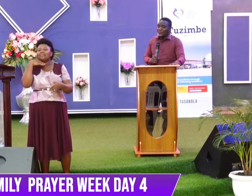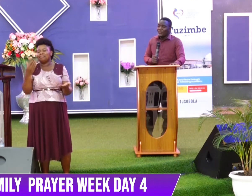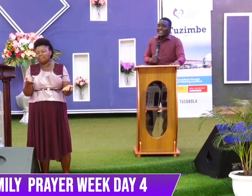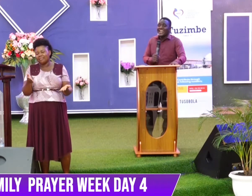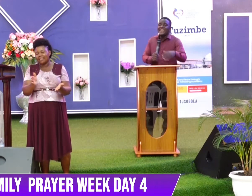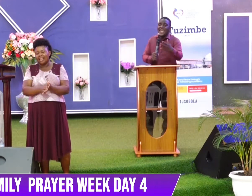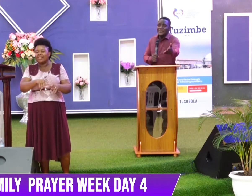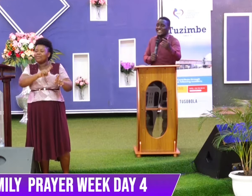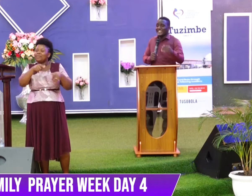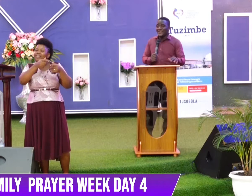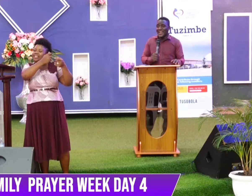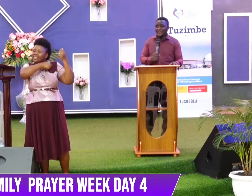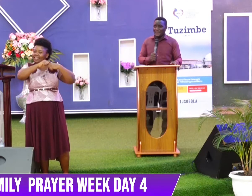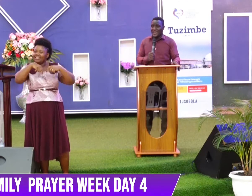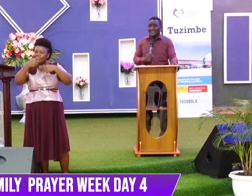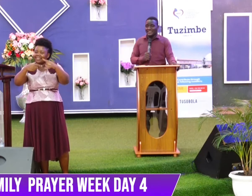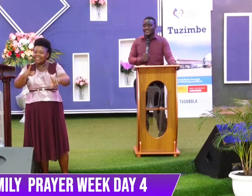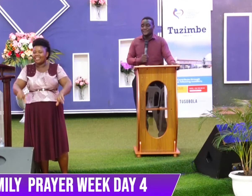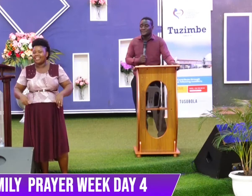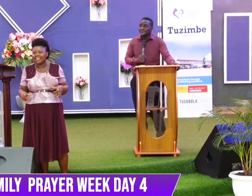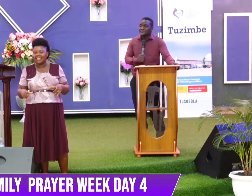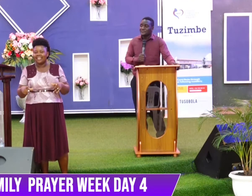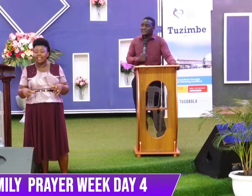filled. We can inherit eternal life, amen.